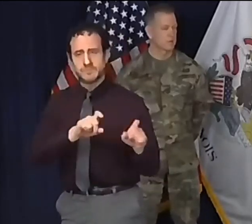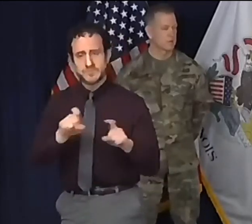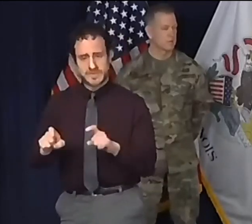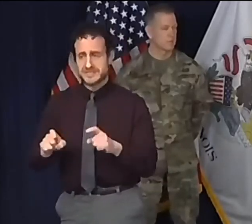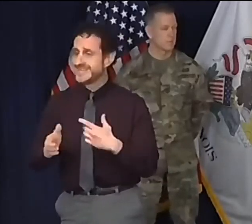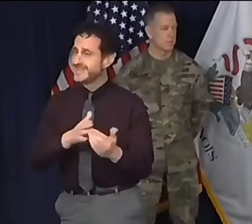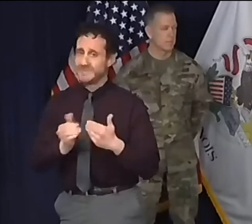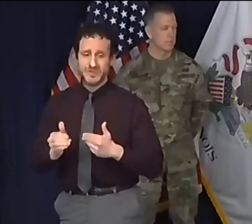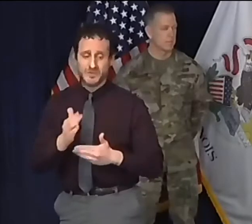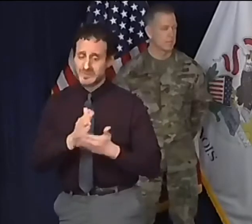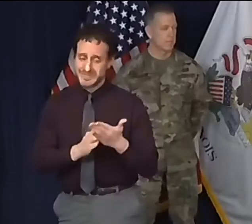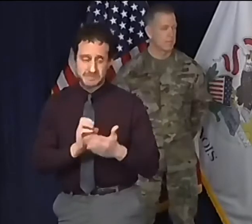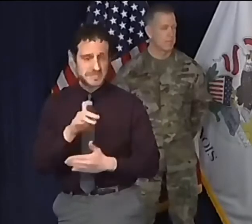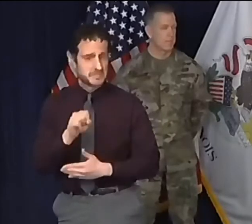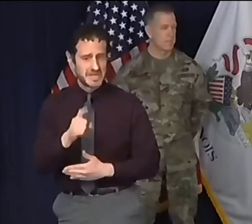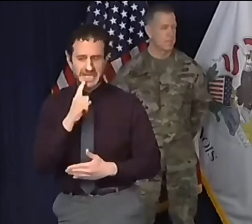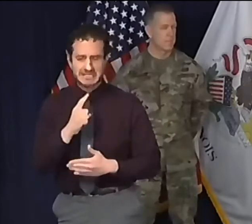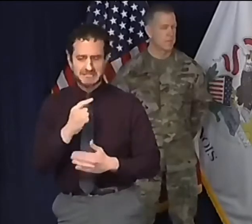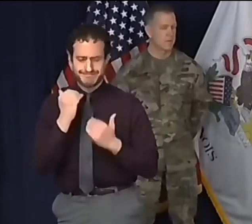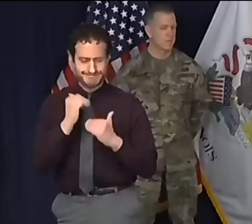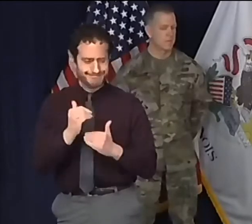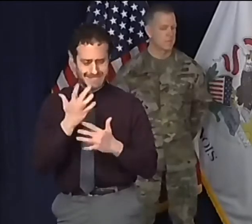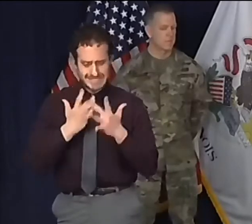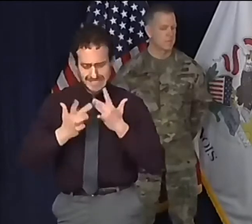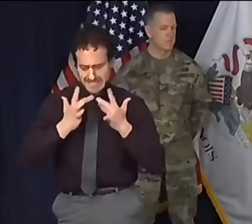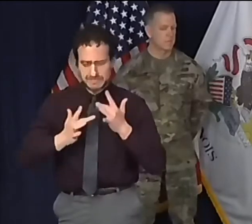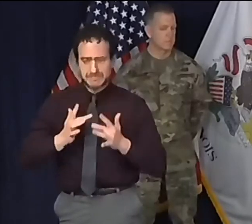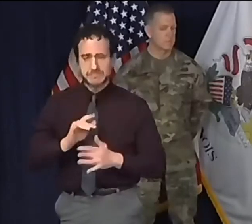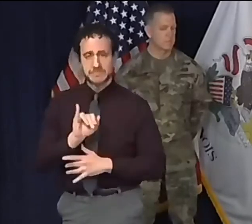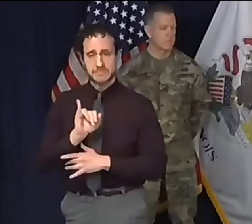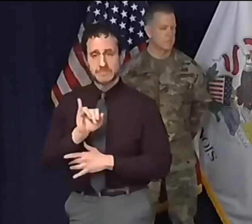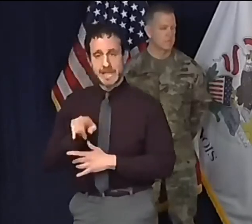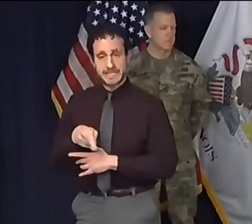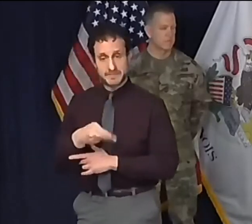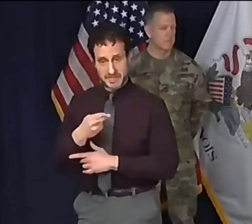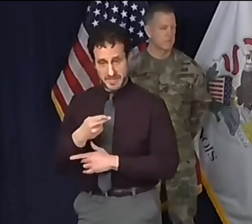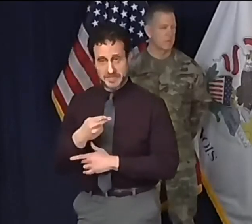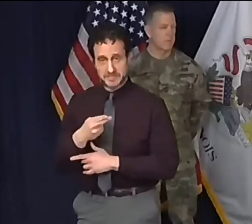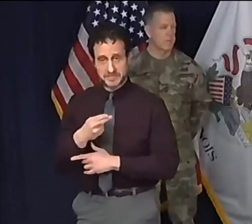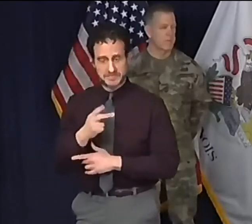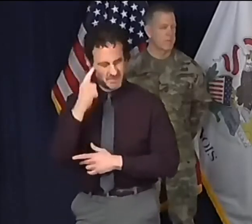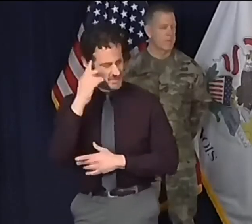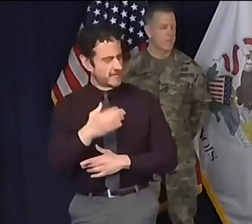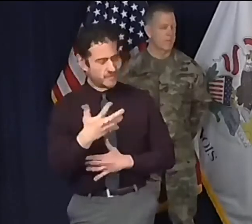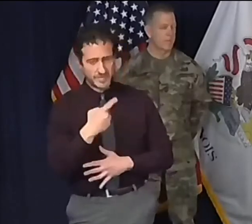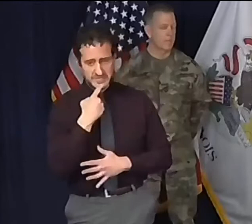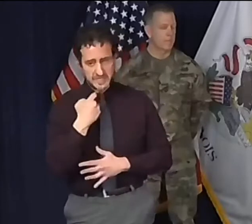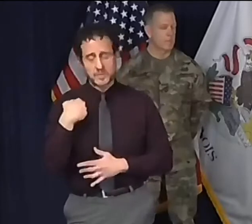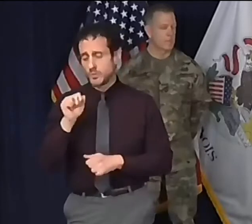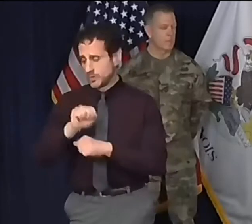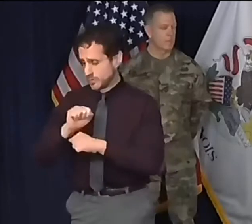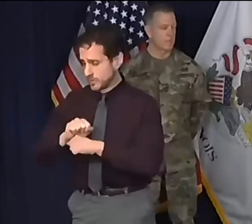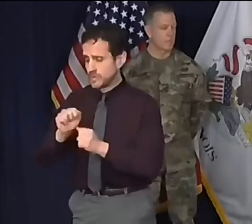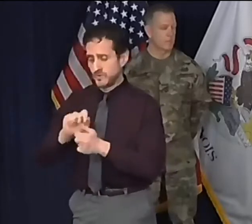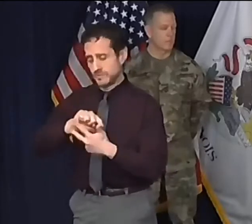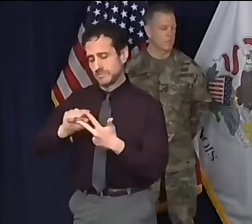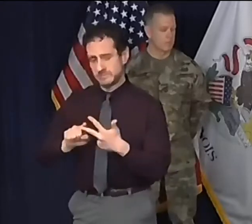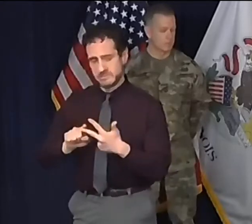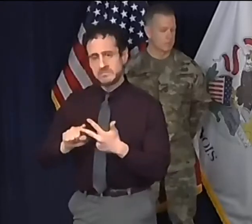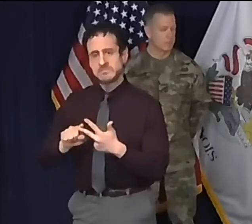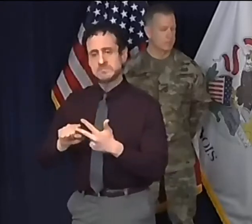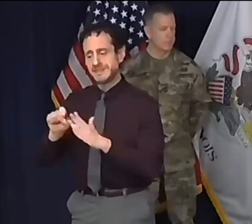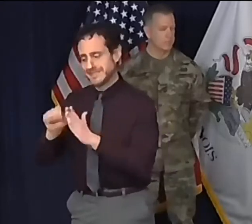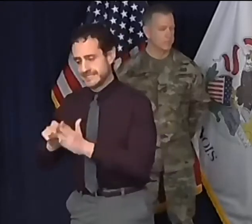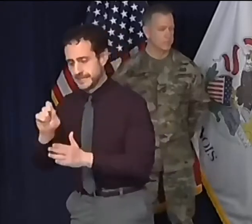nationally. As the Governor mentioned, IDPH has been working closely with our commercial and hospital laboratory partners to